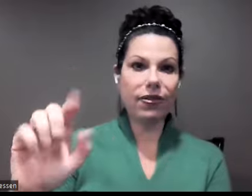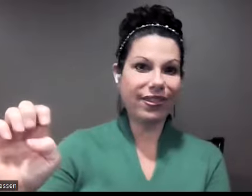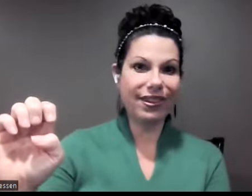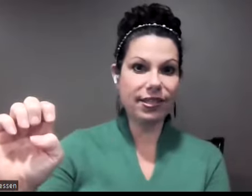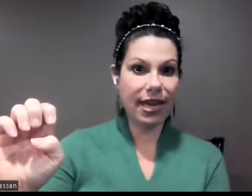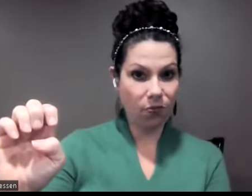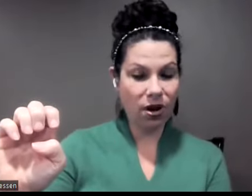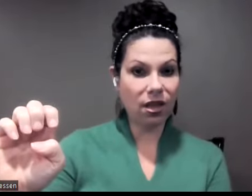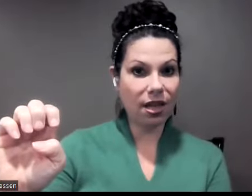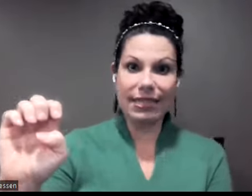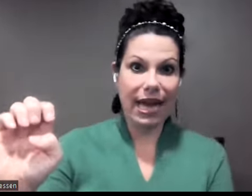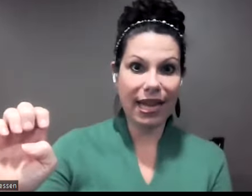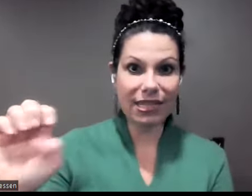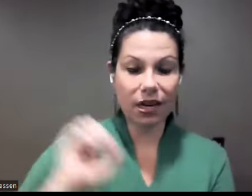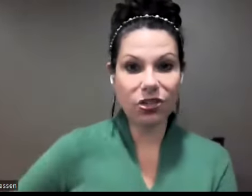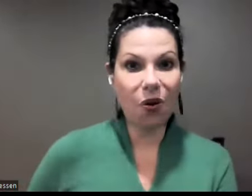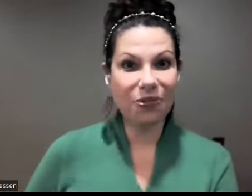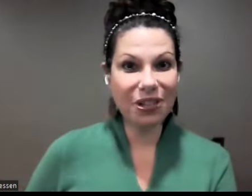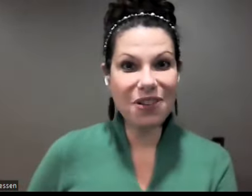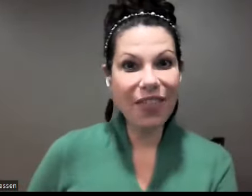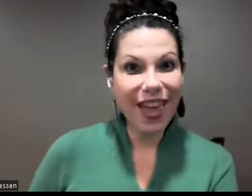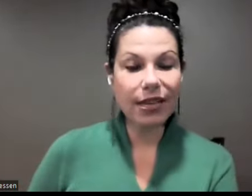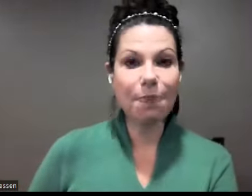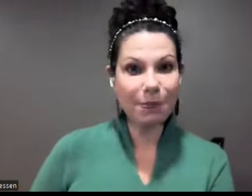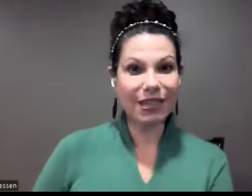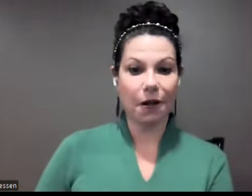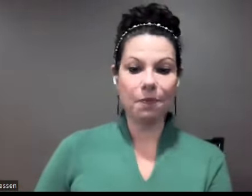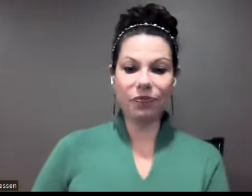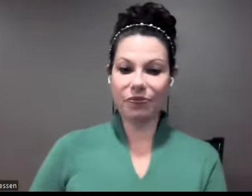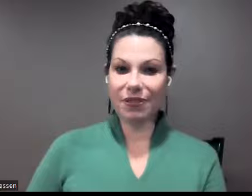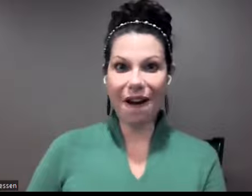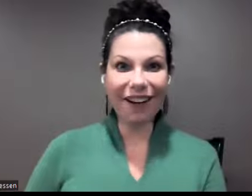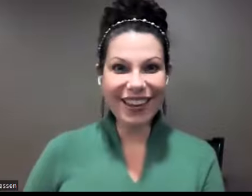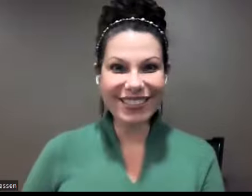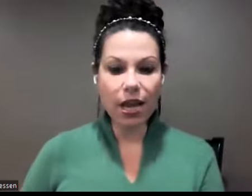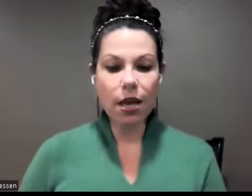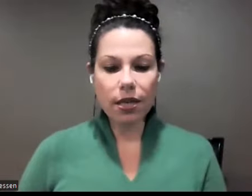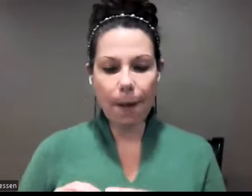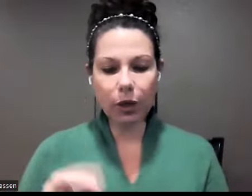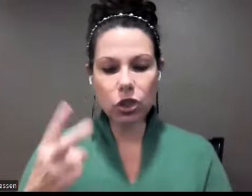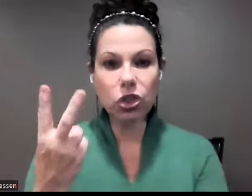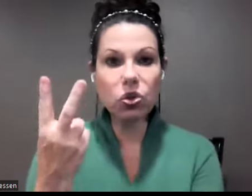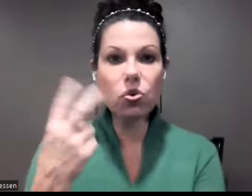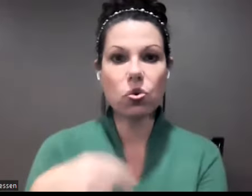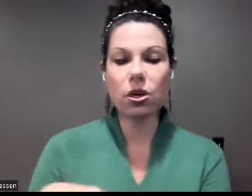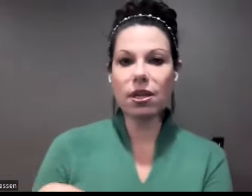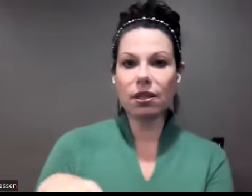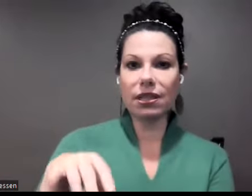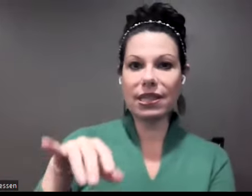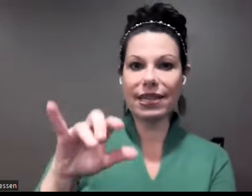then the E is that last letter. So hopefully you got that, popsicle. All right, number 2 looks like